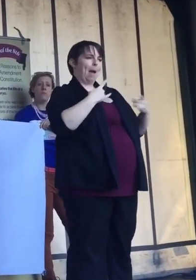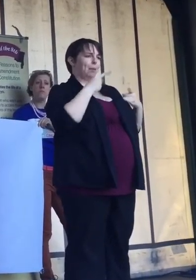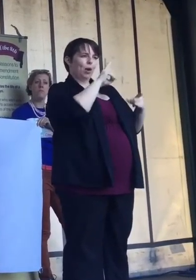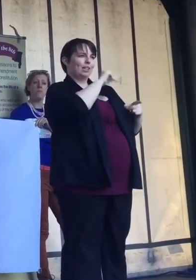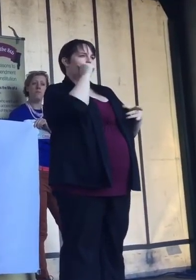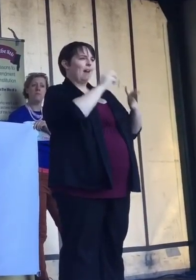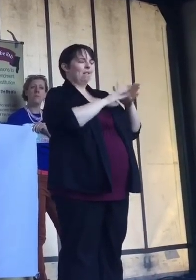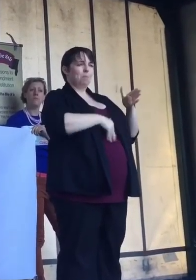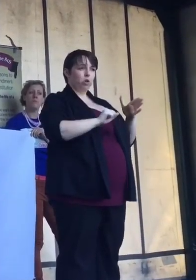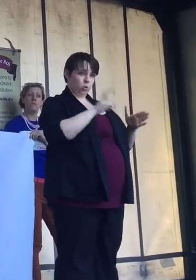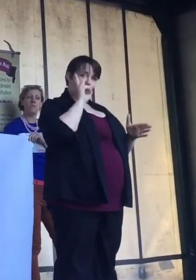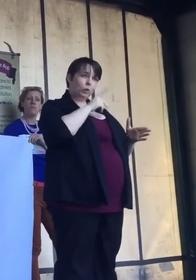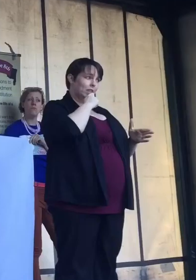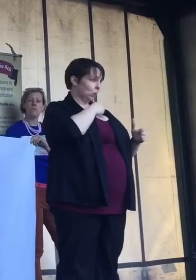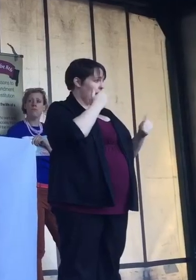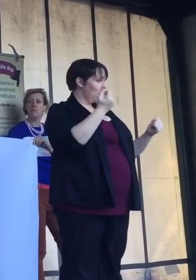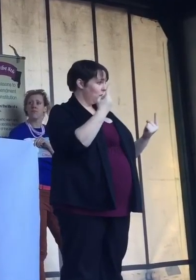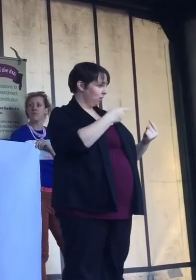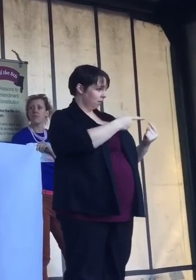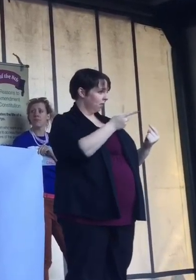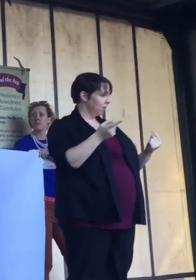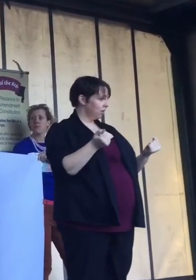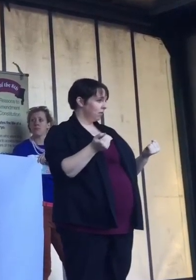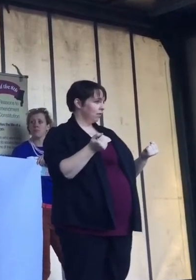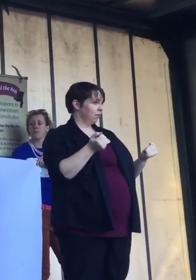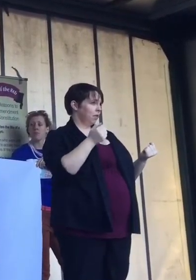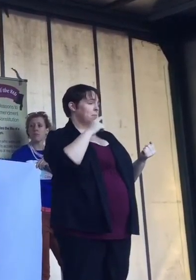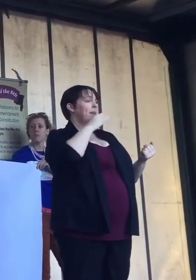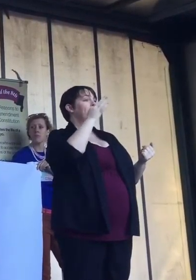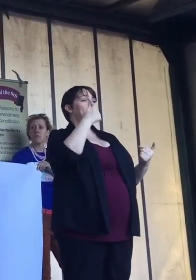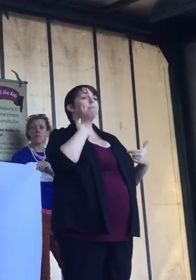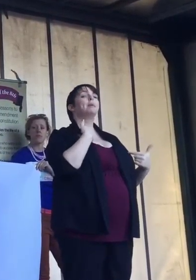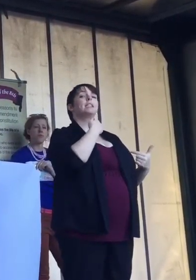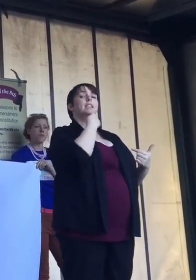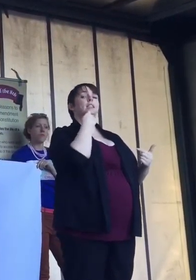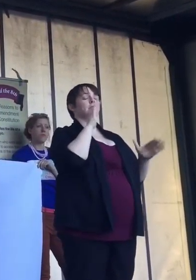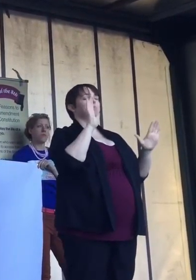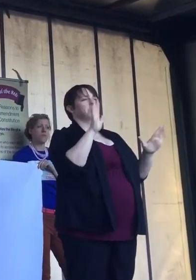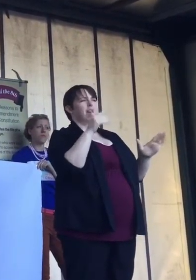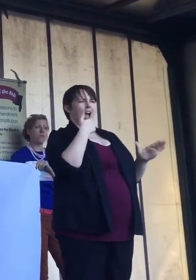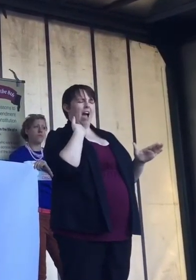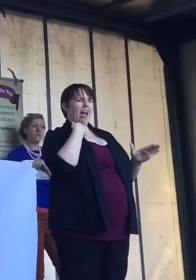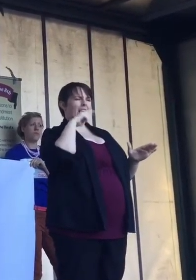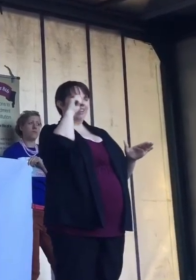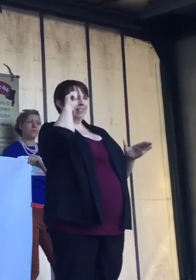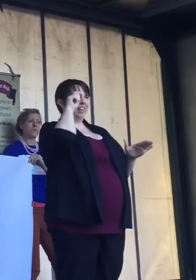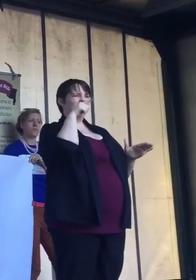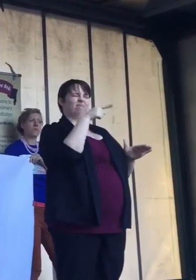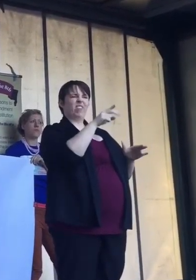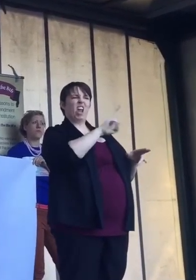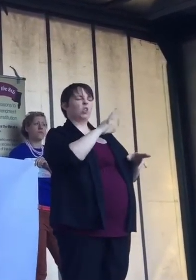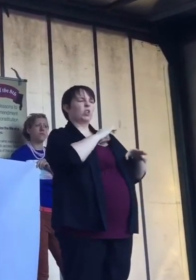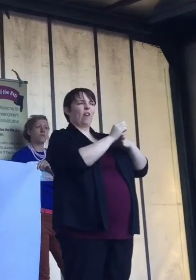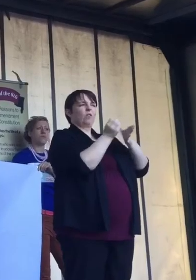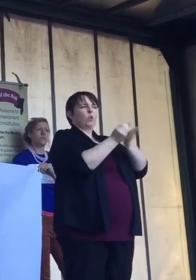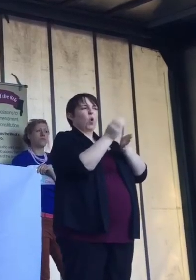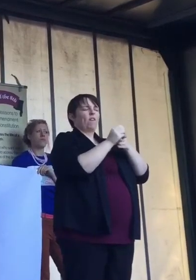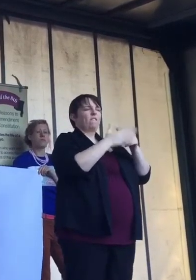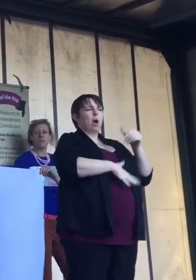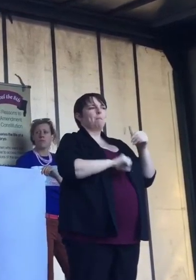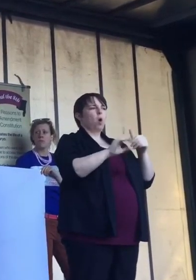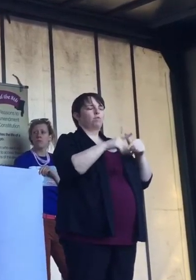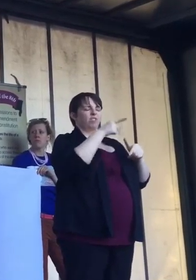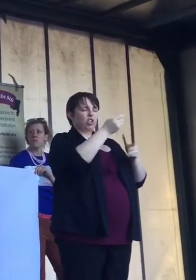allowed? Because, well, you know, if we are to say, well, in actual fact, I don't think you have a convincing enough story, it's